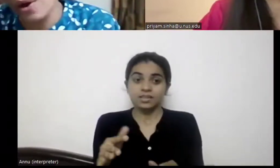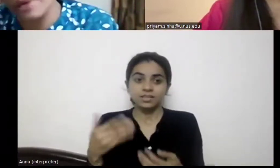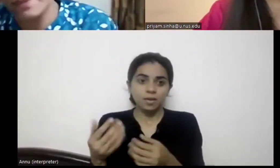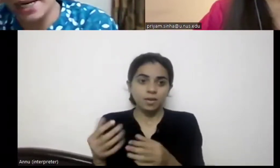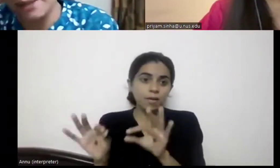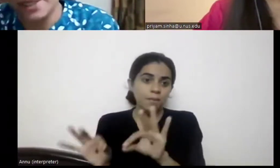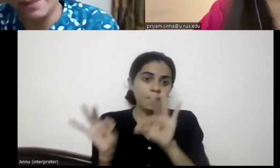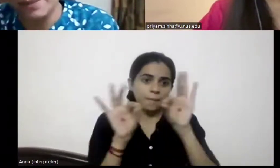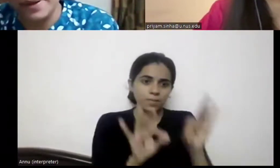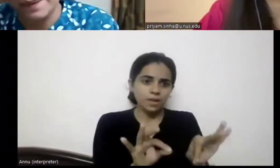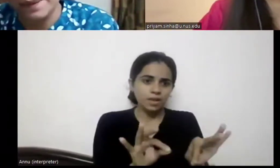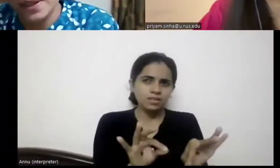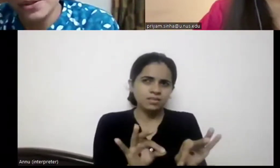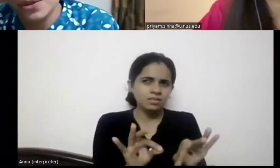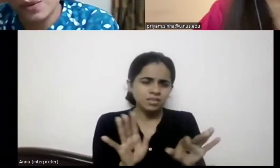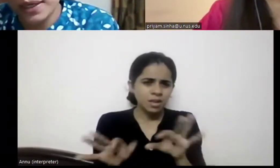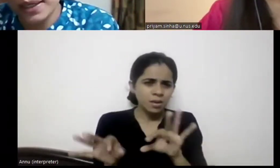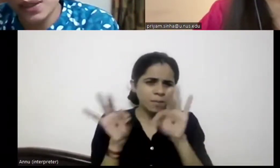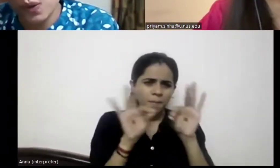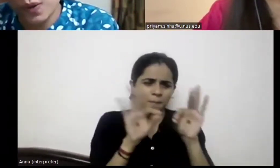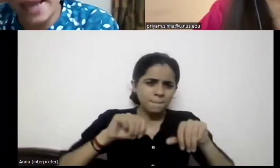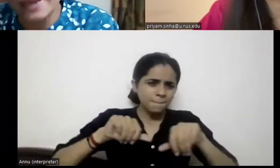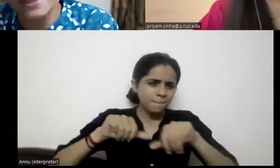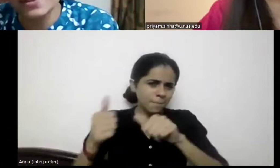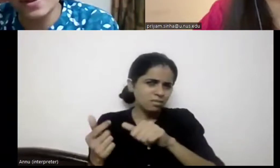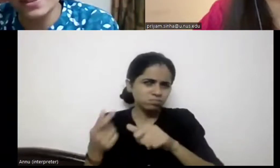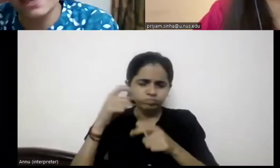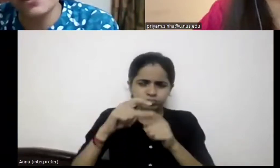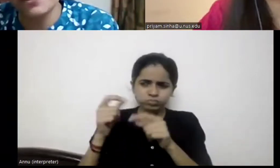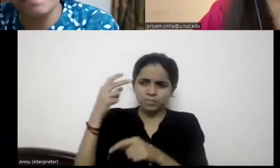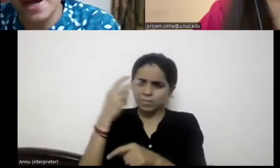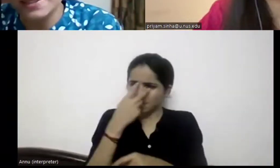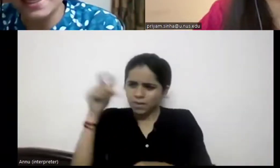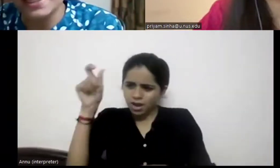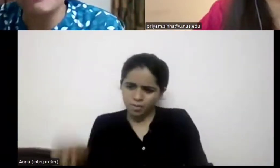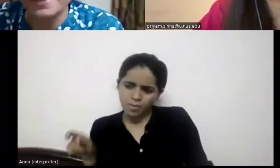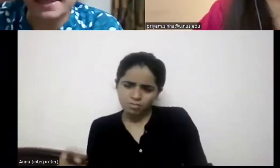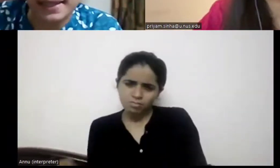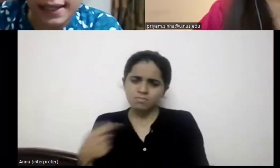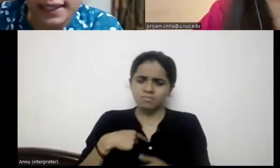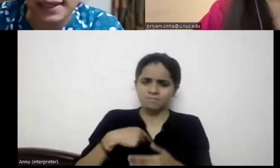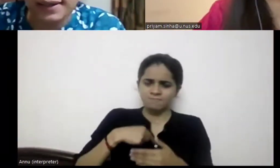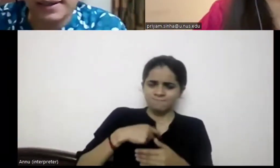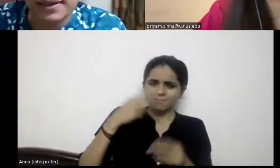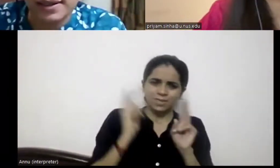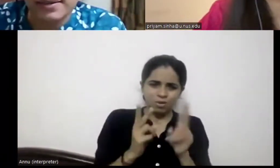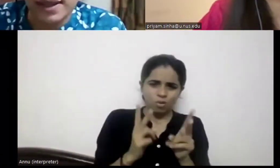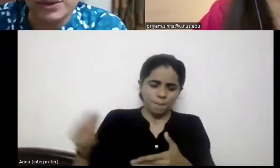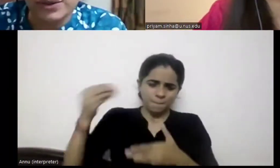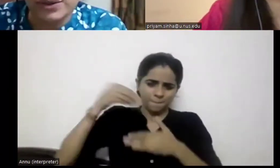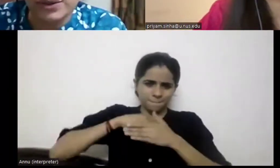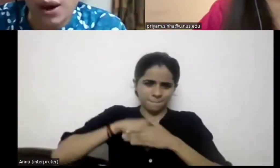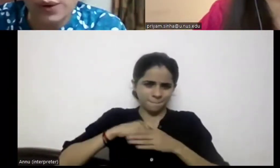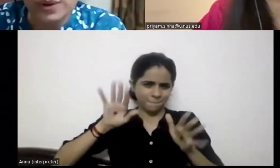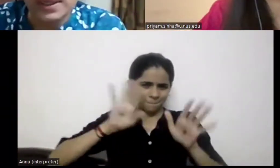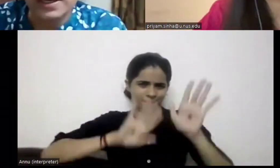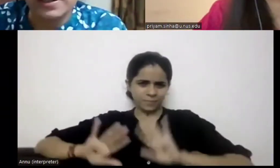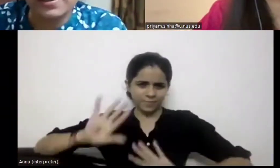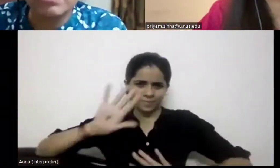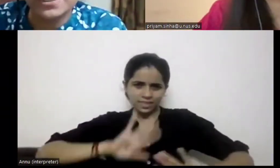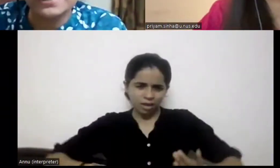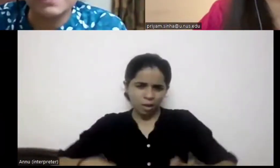as non-blind people. So one can look at this concept of passing and masquerading, and